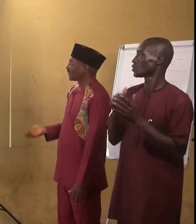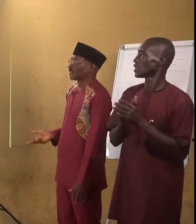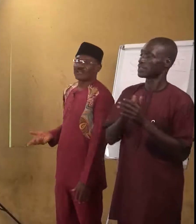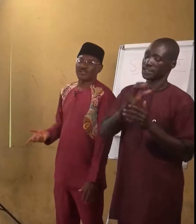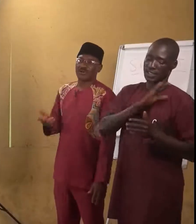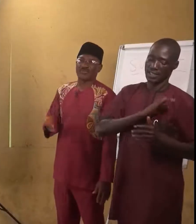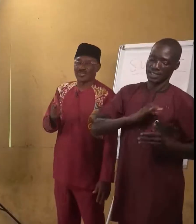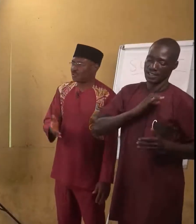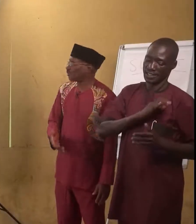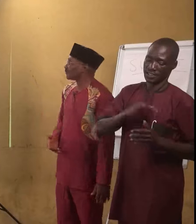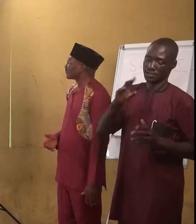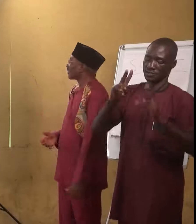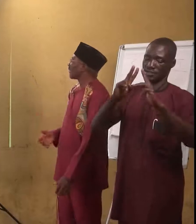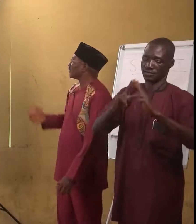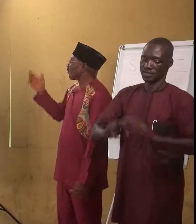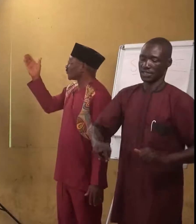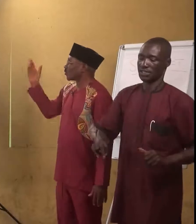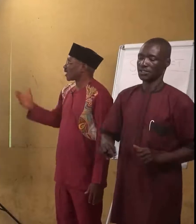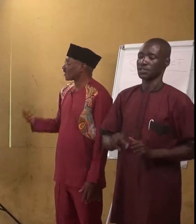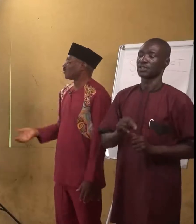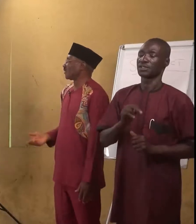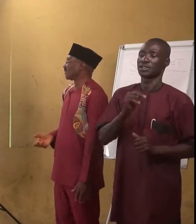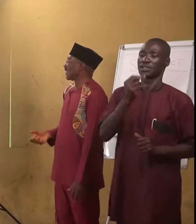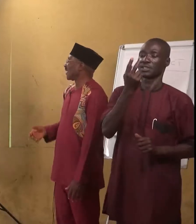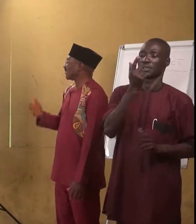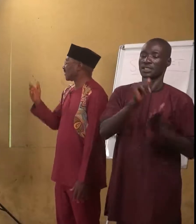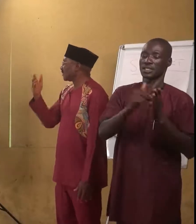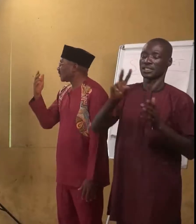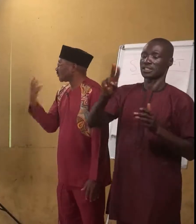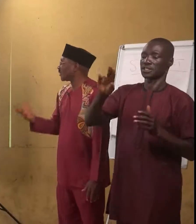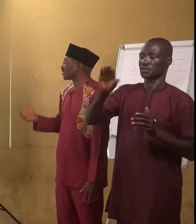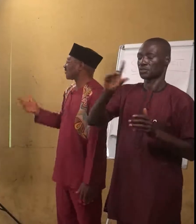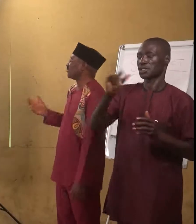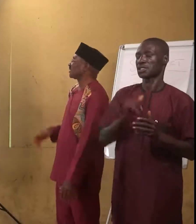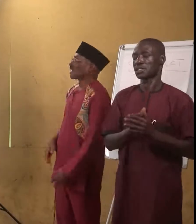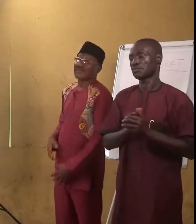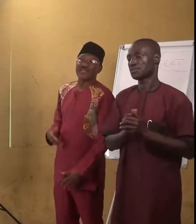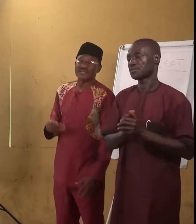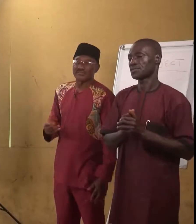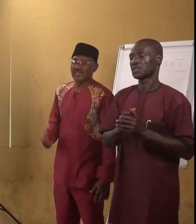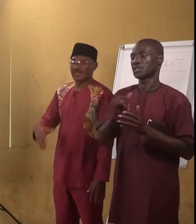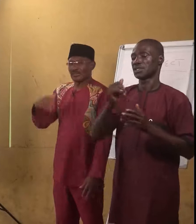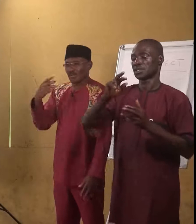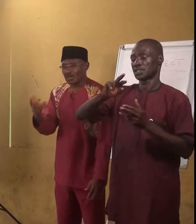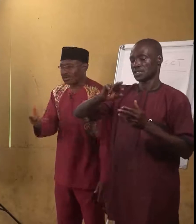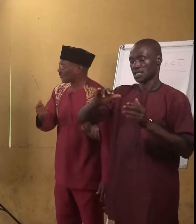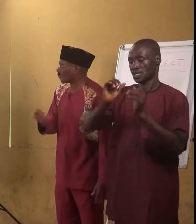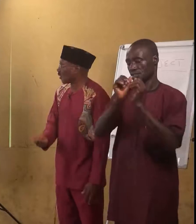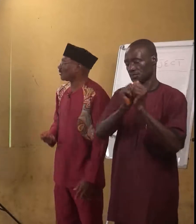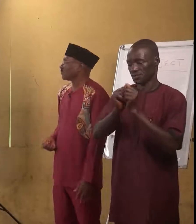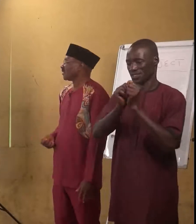the characteristics of village, of rural settlement. I said rural settlements are relatively